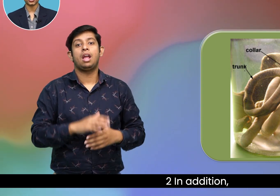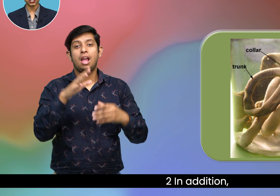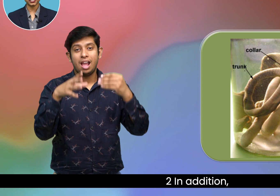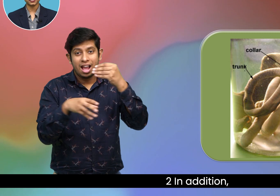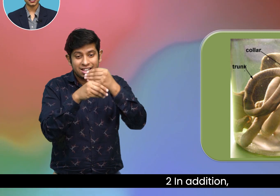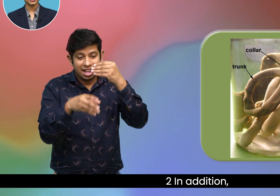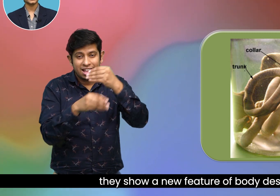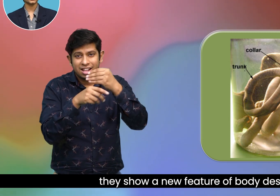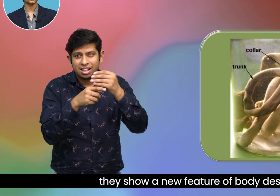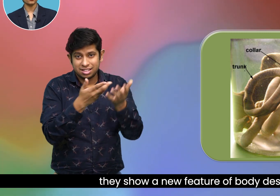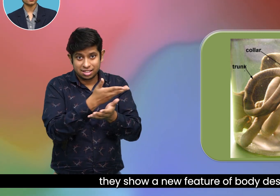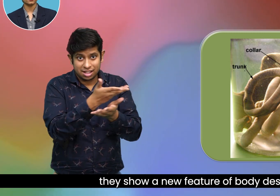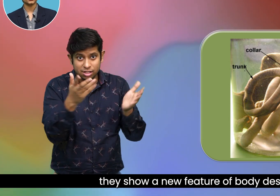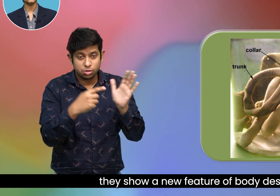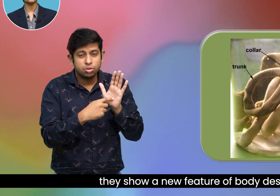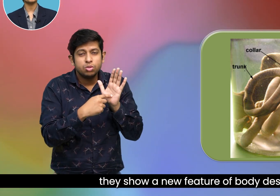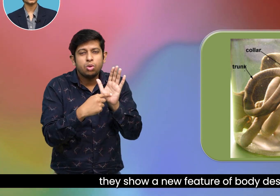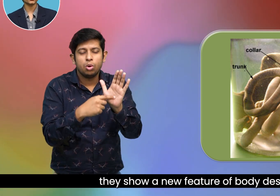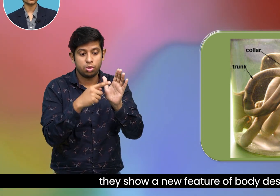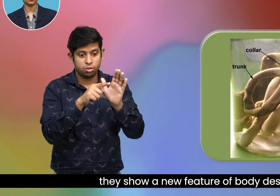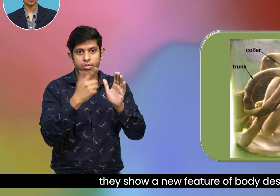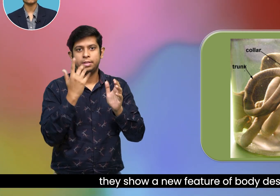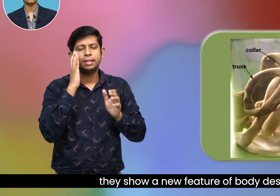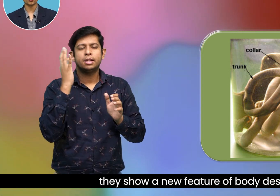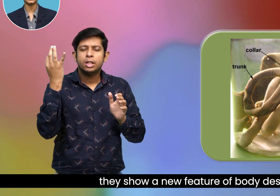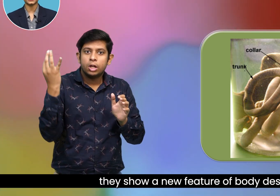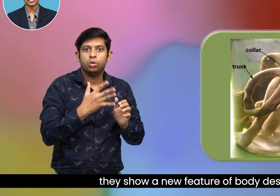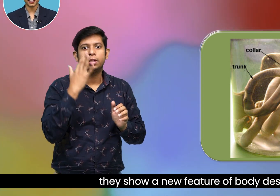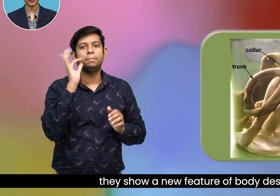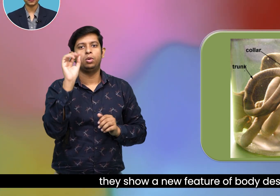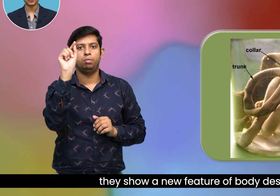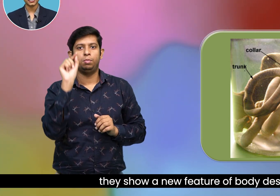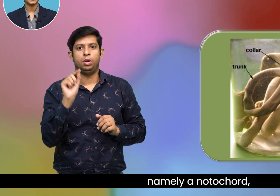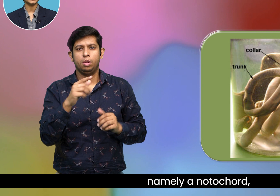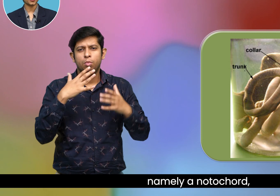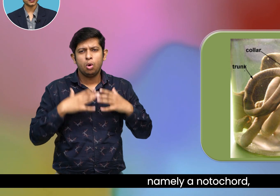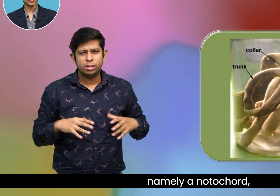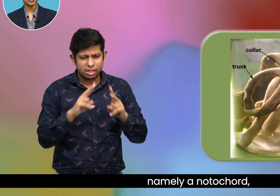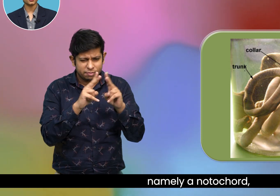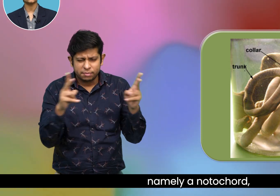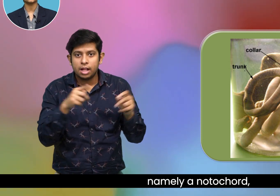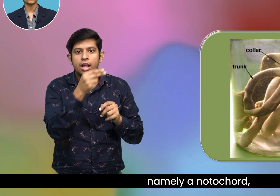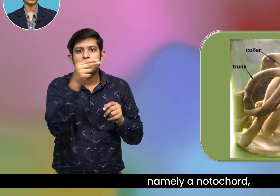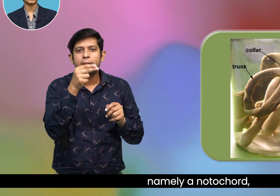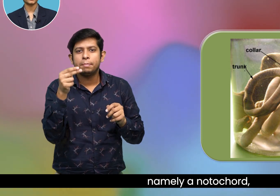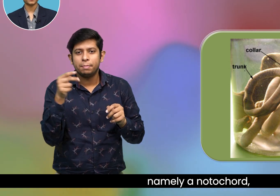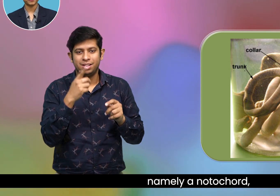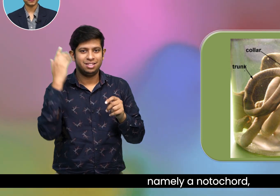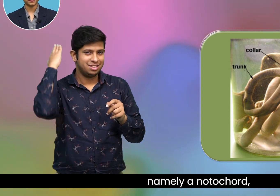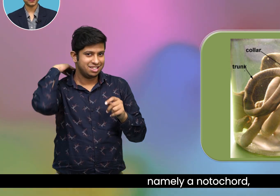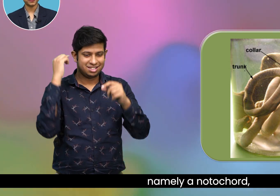In addition, they show a new feature of a body design, namely a notochord.